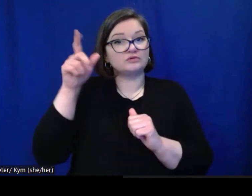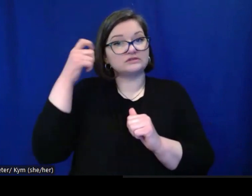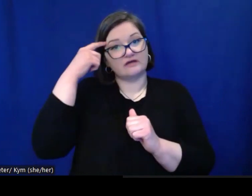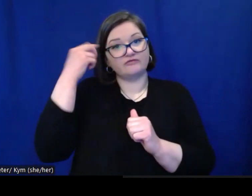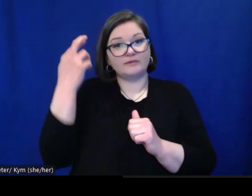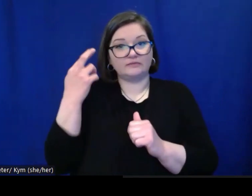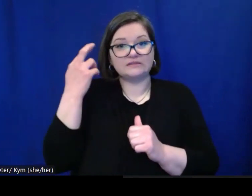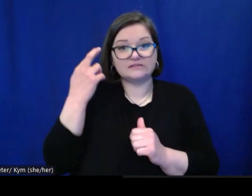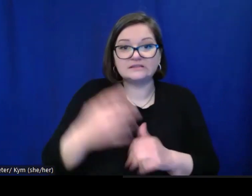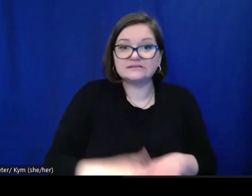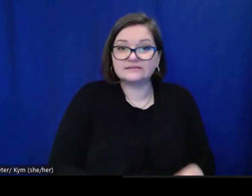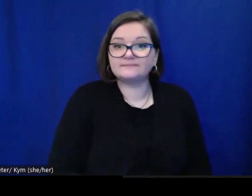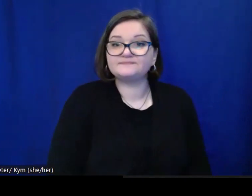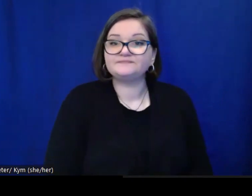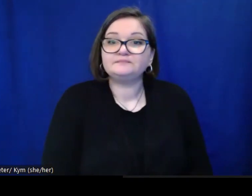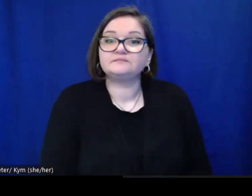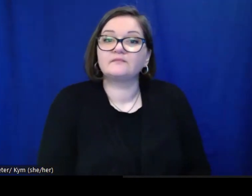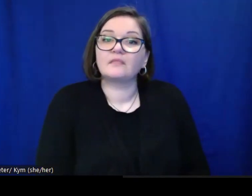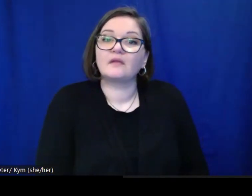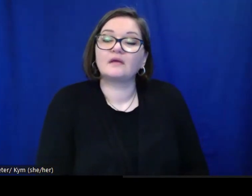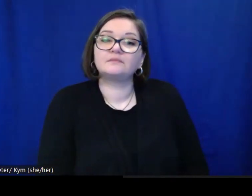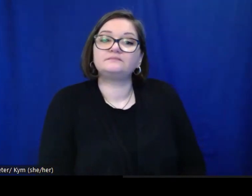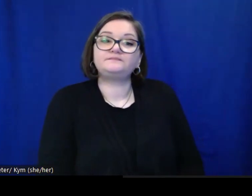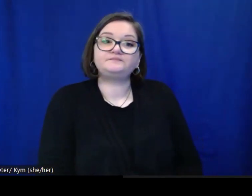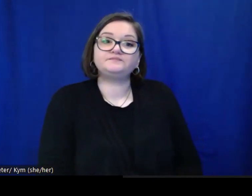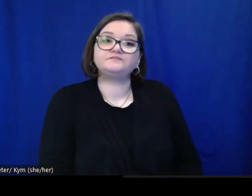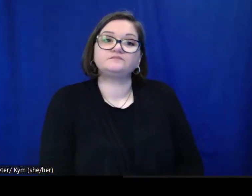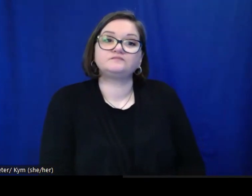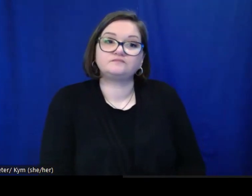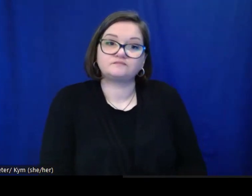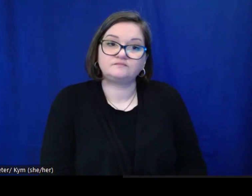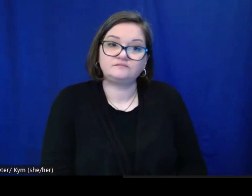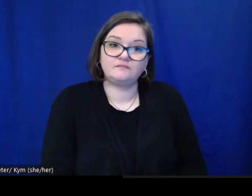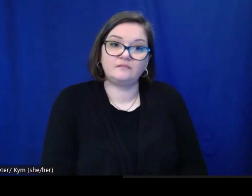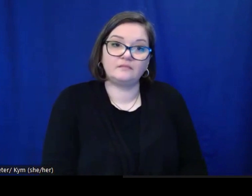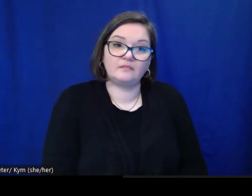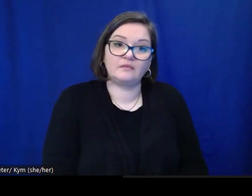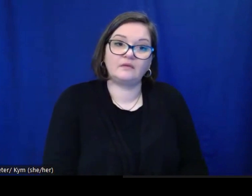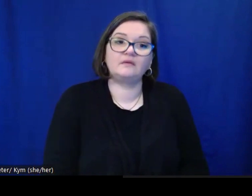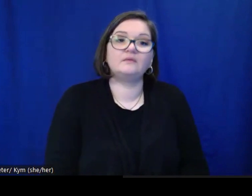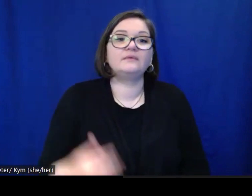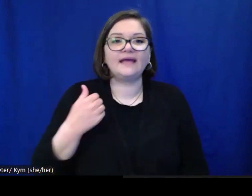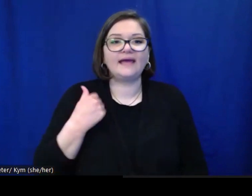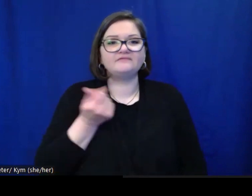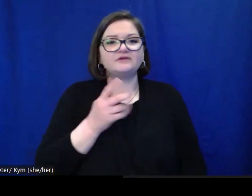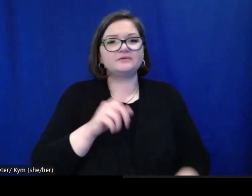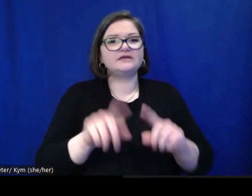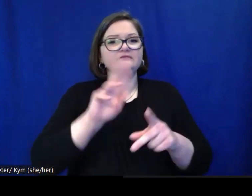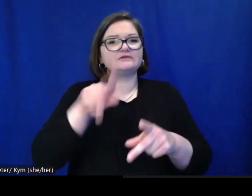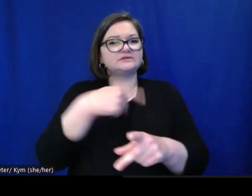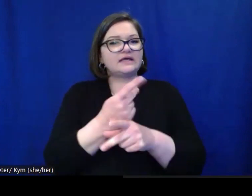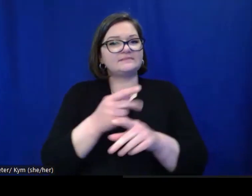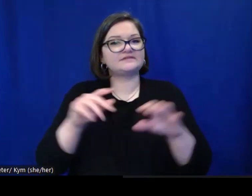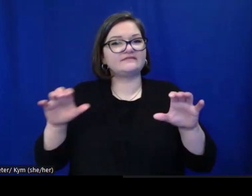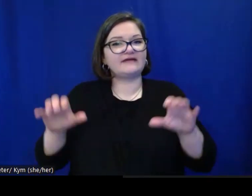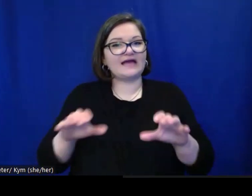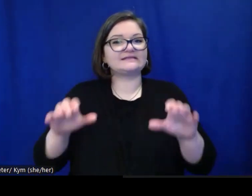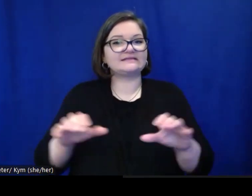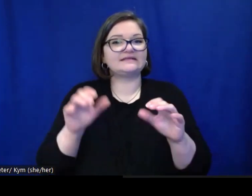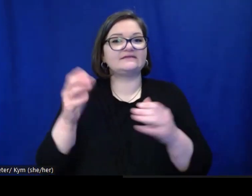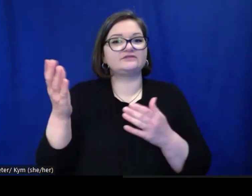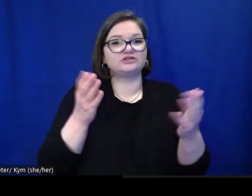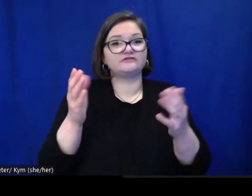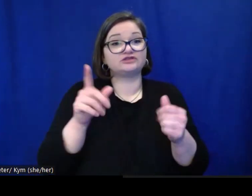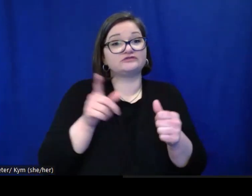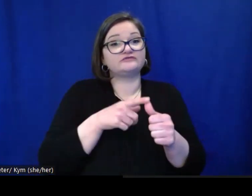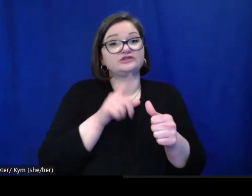purposes. There's a couple different types of active service. One is